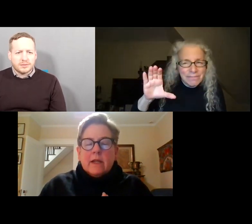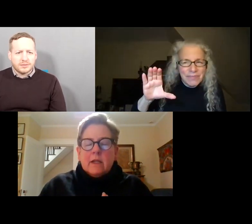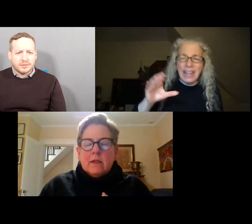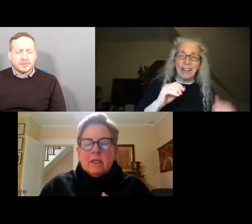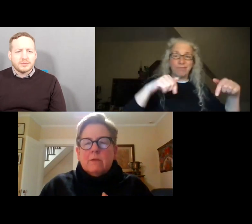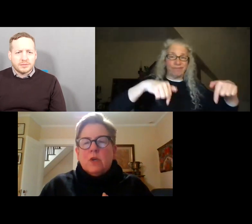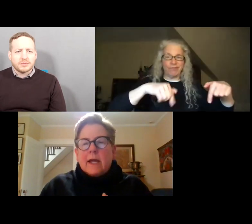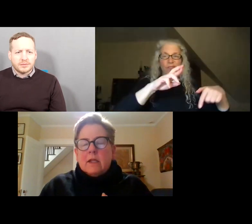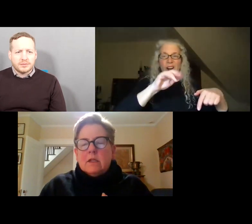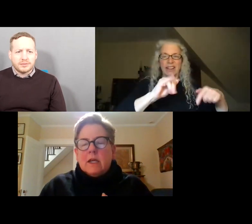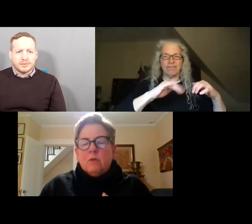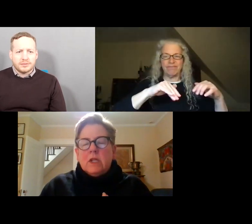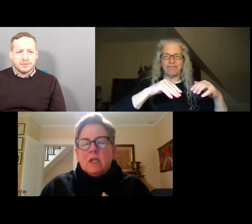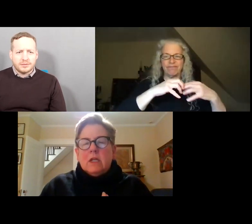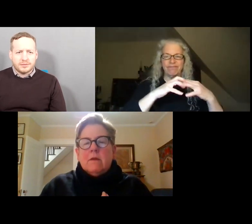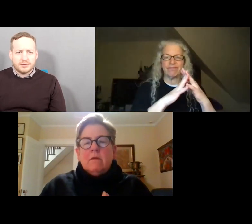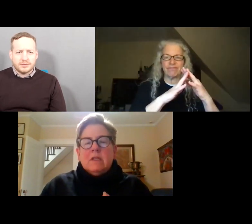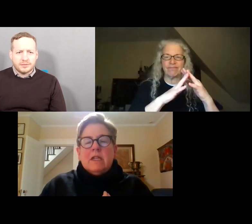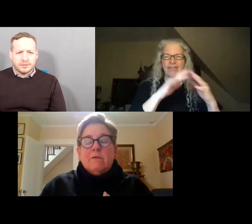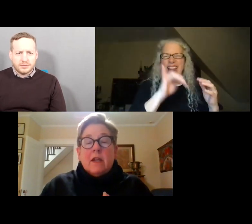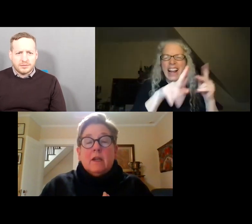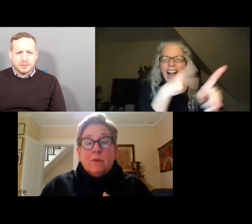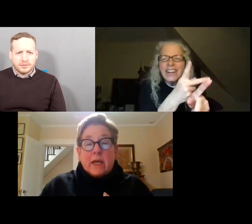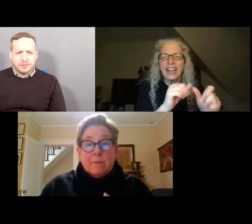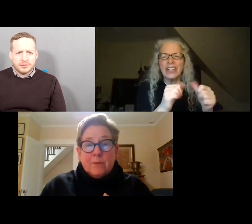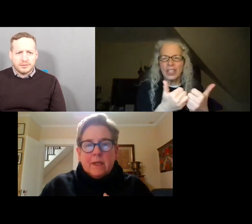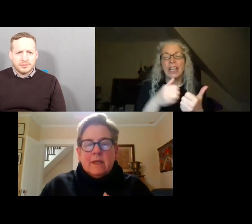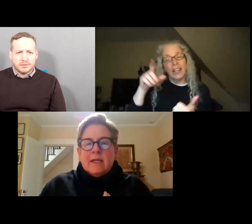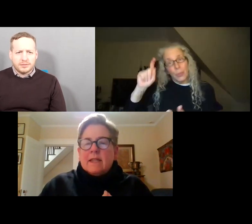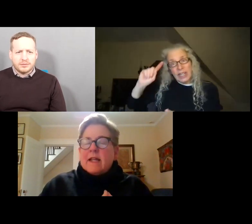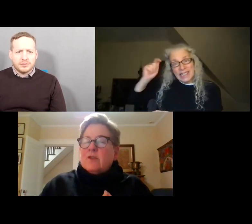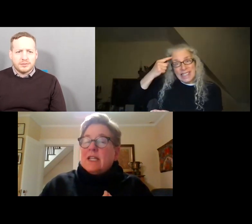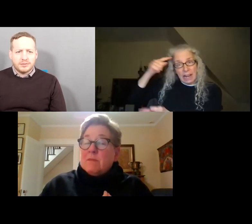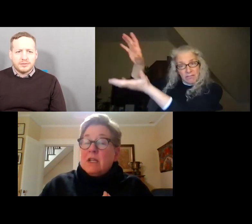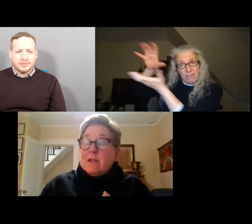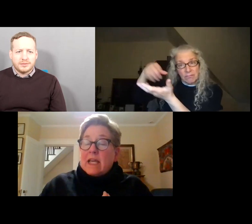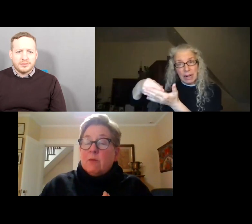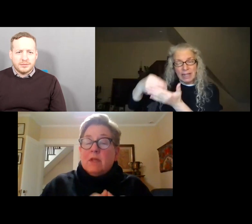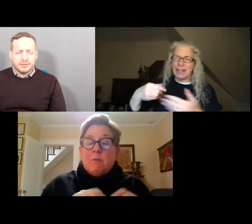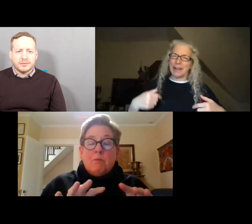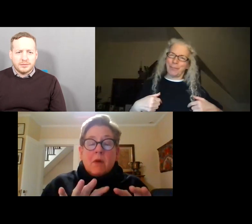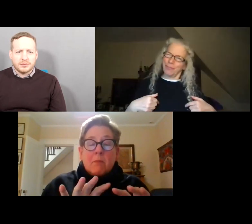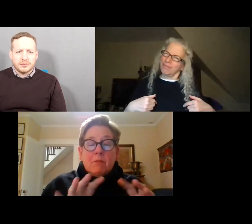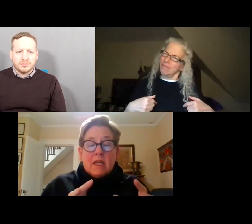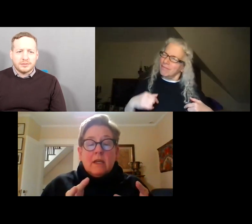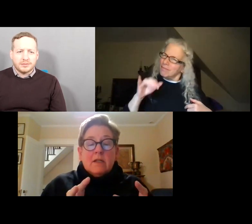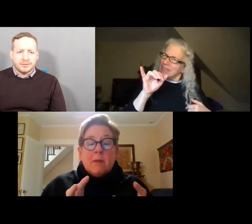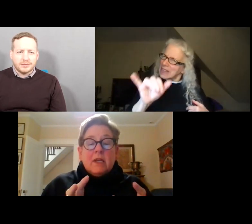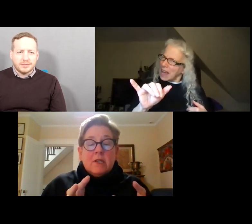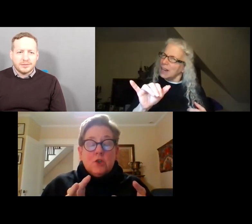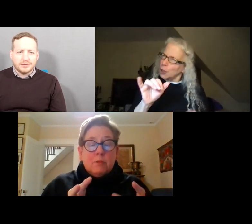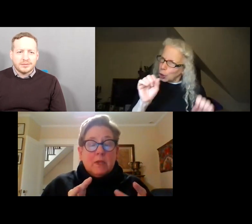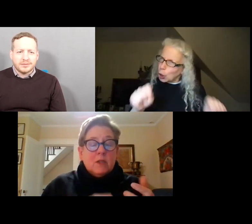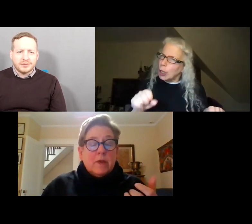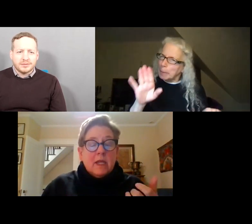like that in the state of Rhode Island, and we need state funding for that. That strikes me that that would be a big